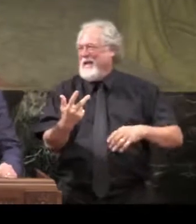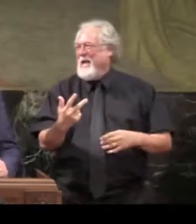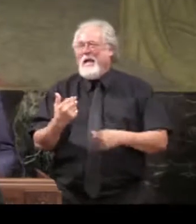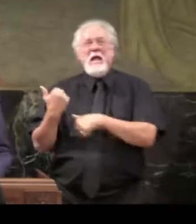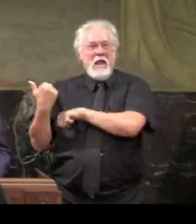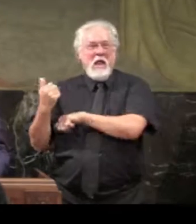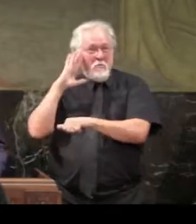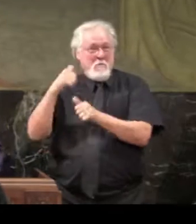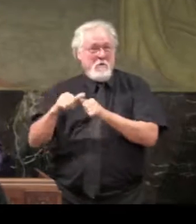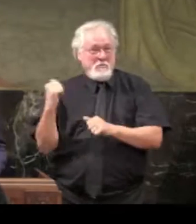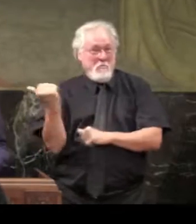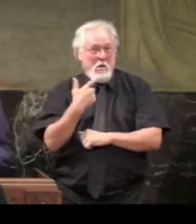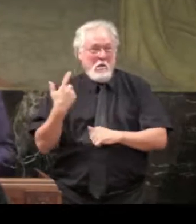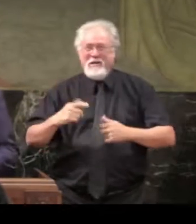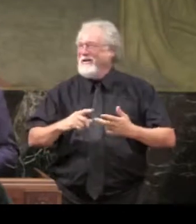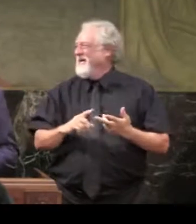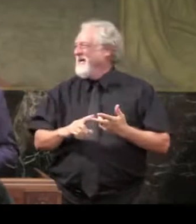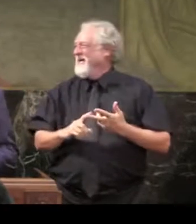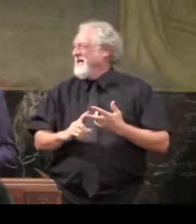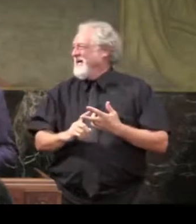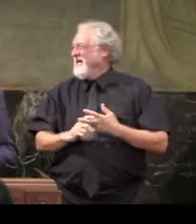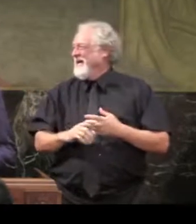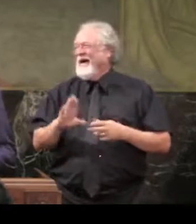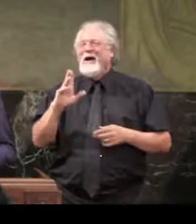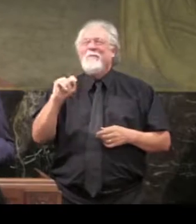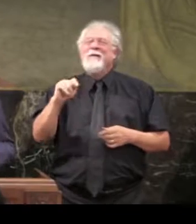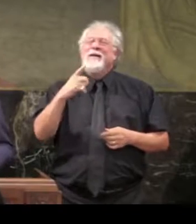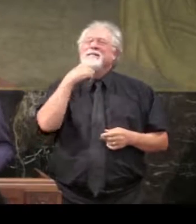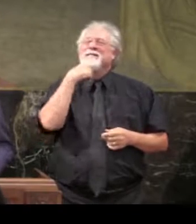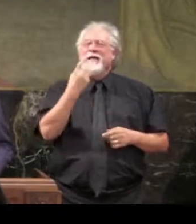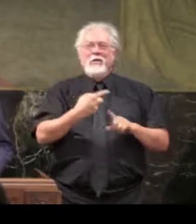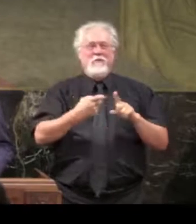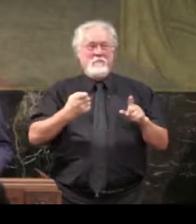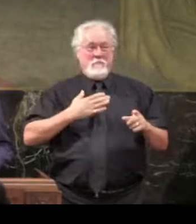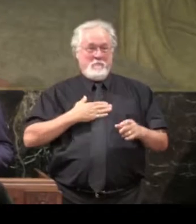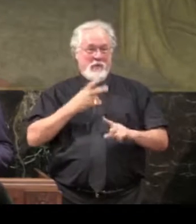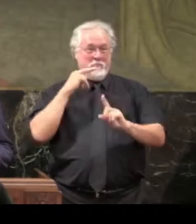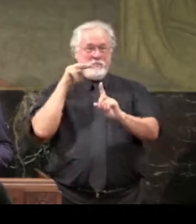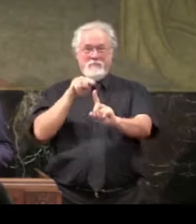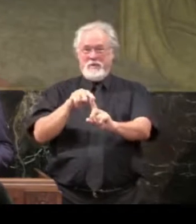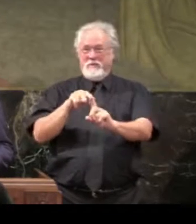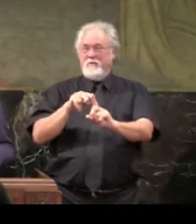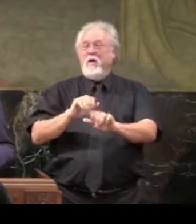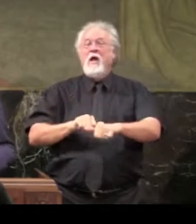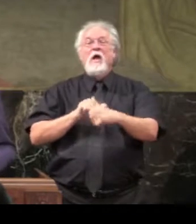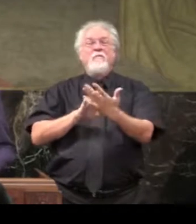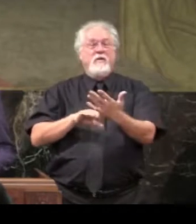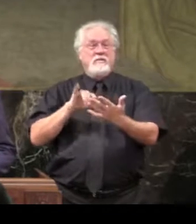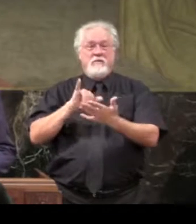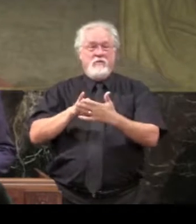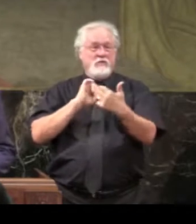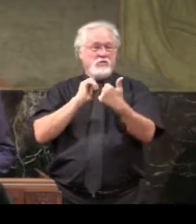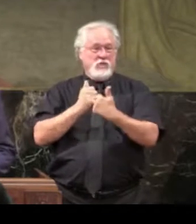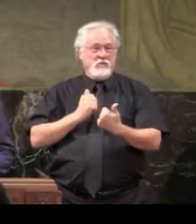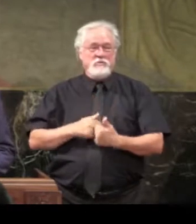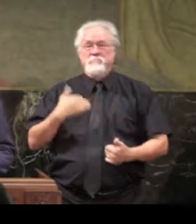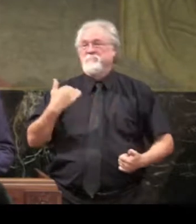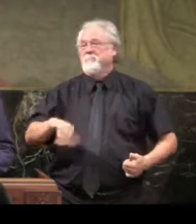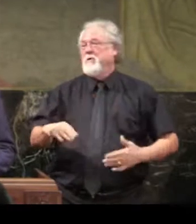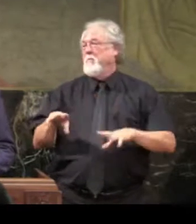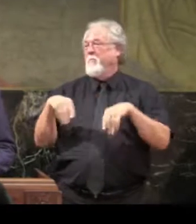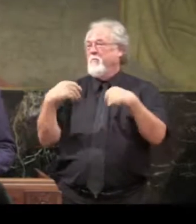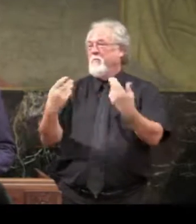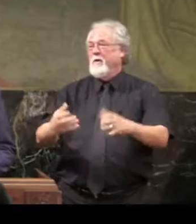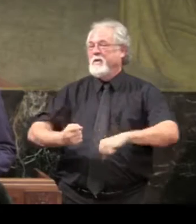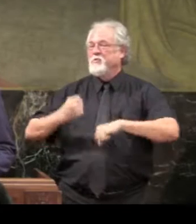And he would remember that. But I can tell you from my perspective, in the face of these challenges, you have provided